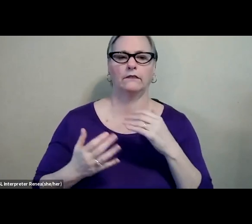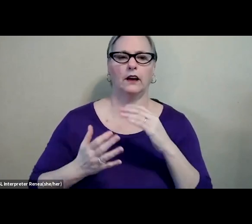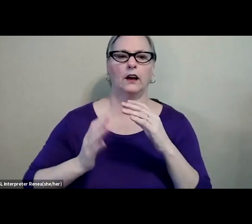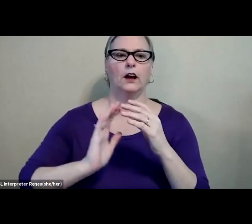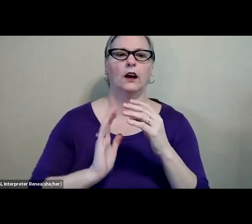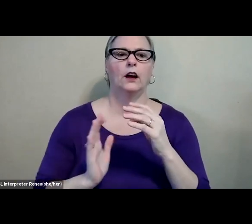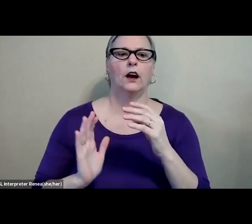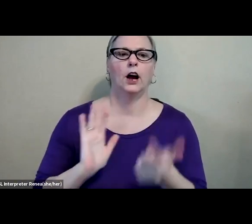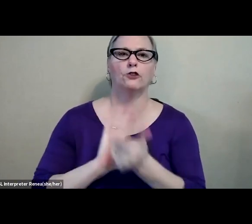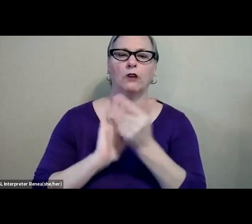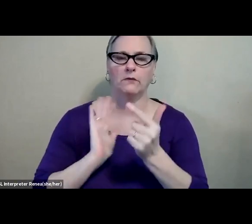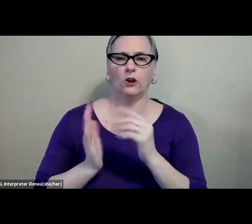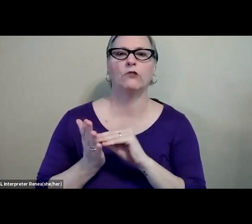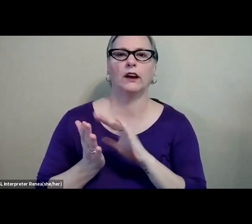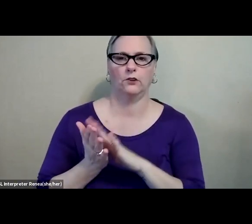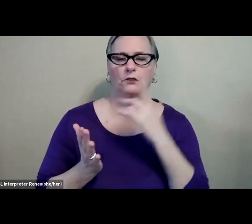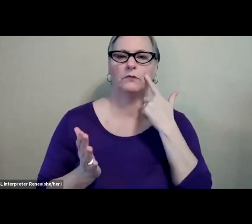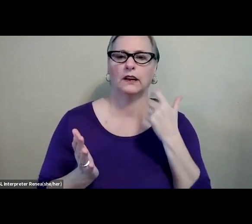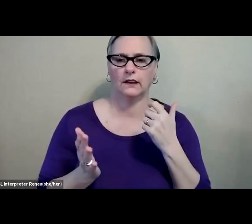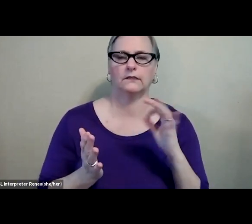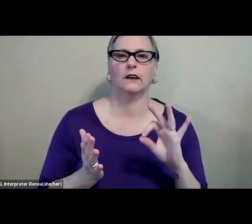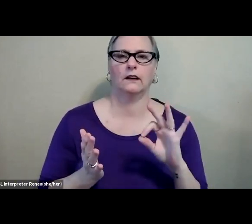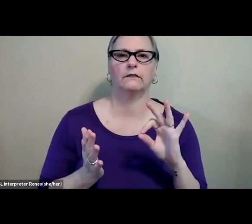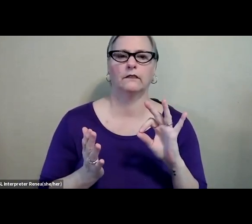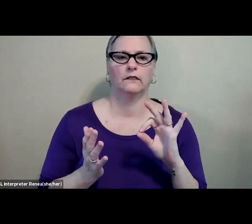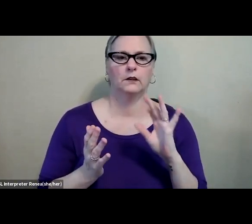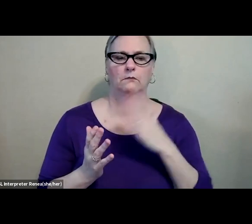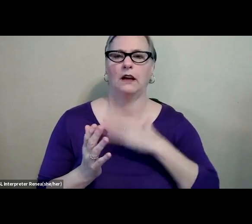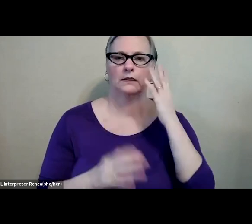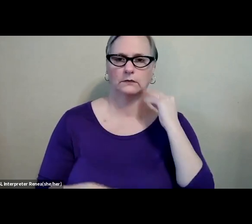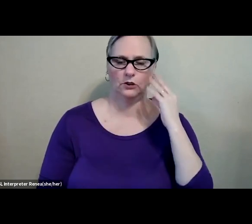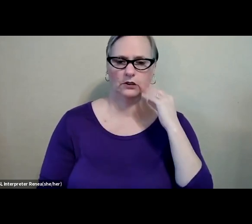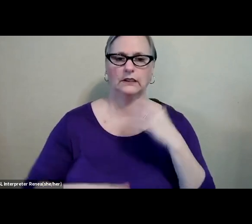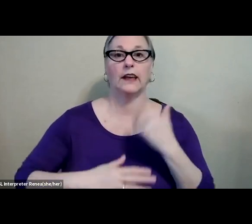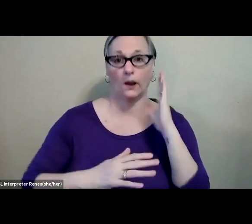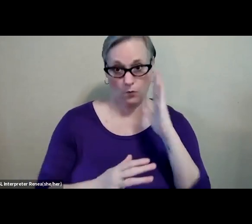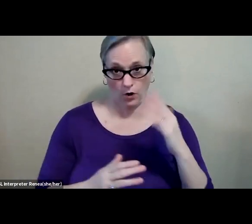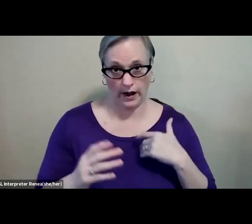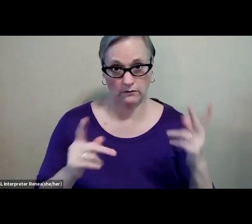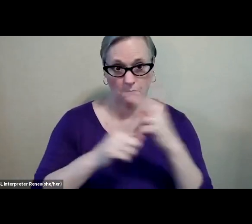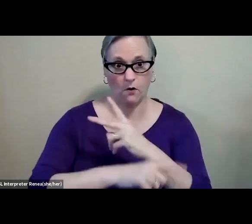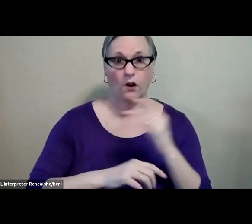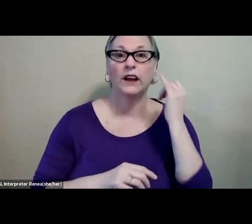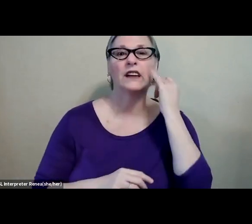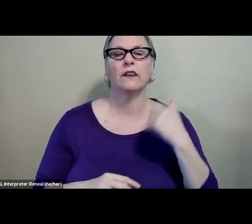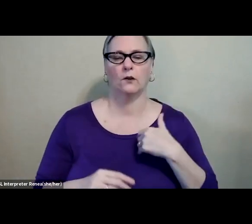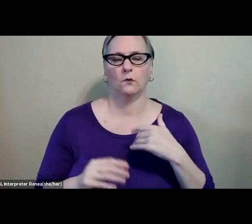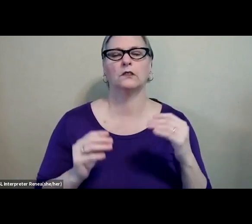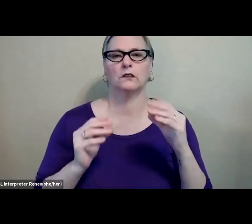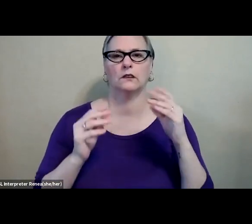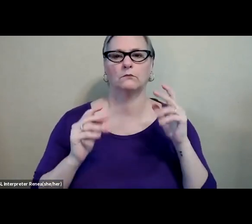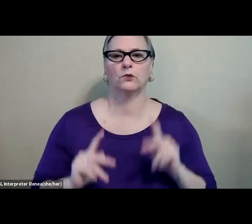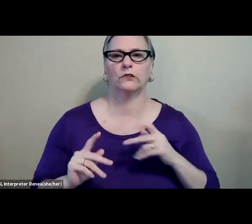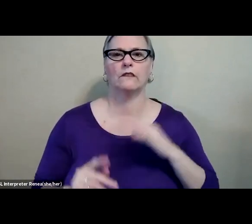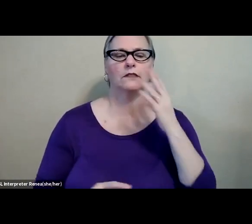because of that um and would probably have much more if i was a person of color um